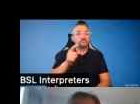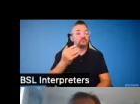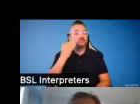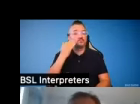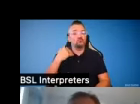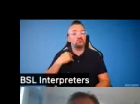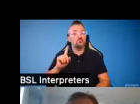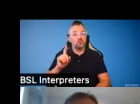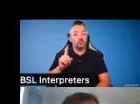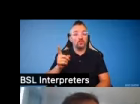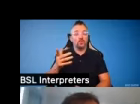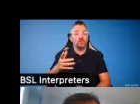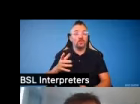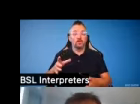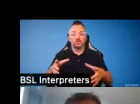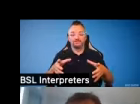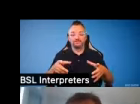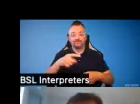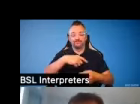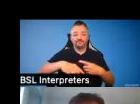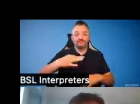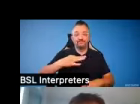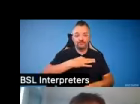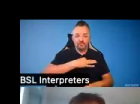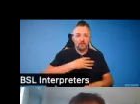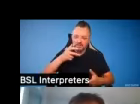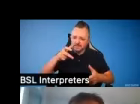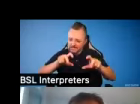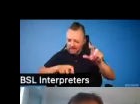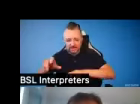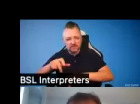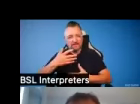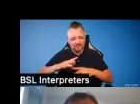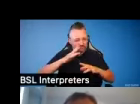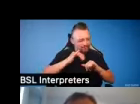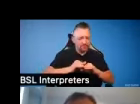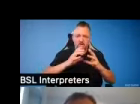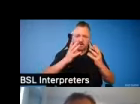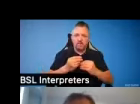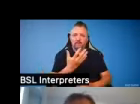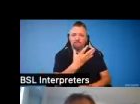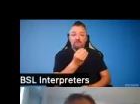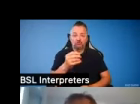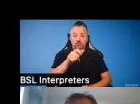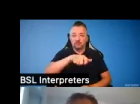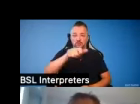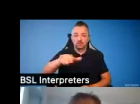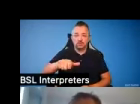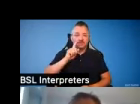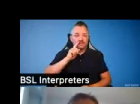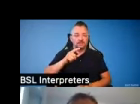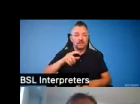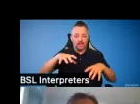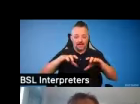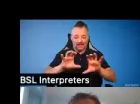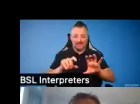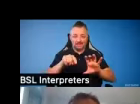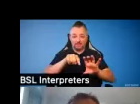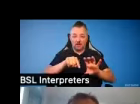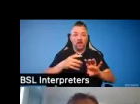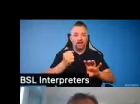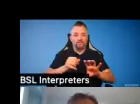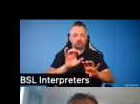of clinicians and scientists looked at 500 cases, they were seeing rash around the anus, on the body, less